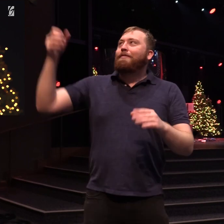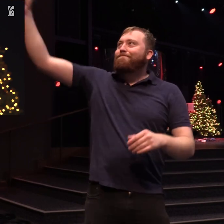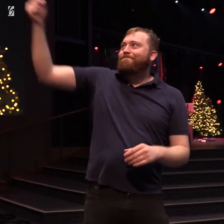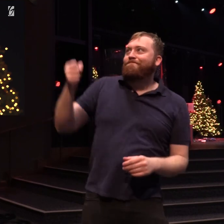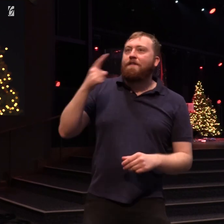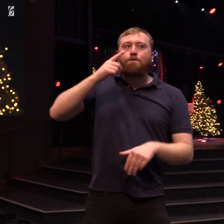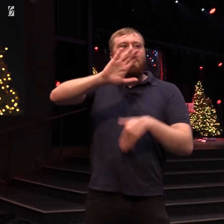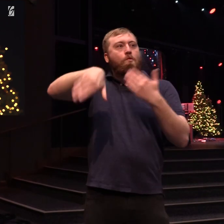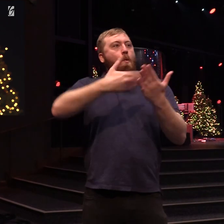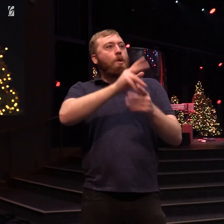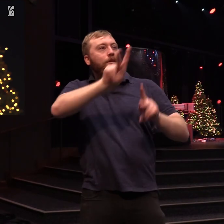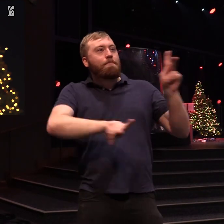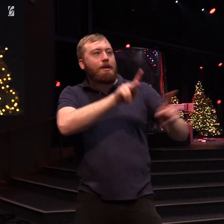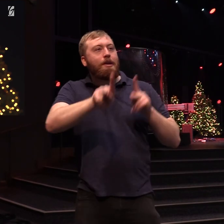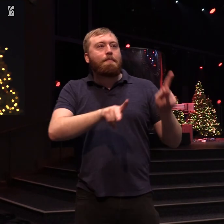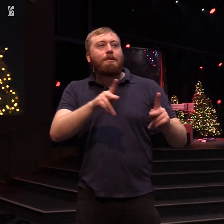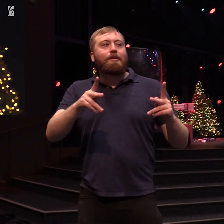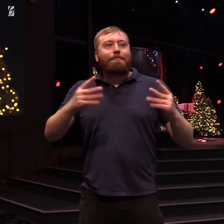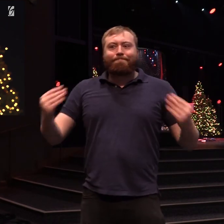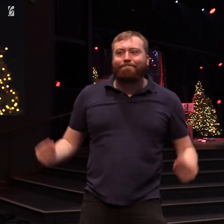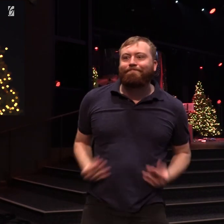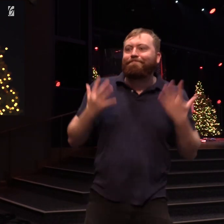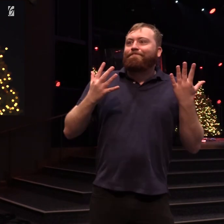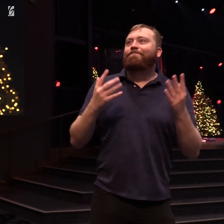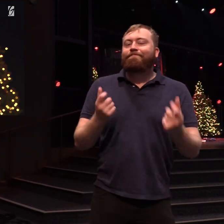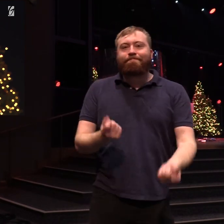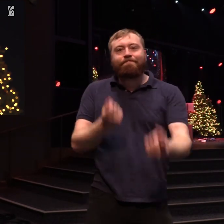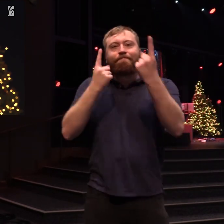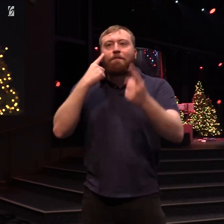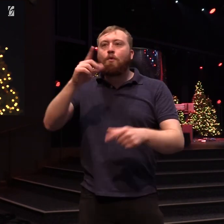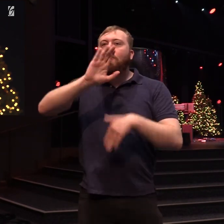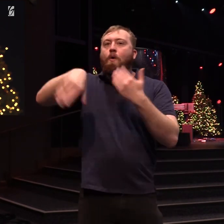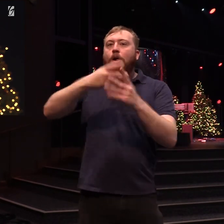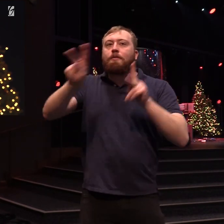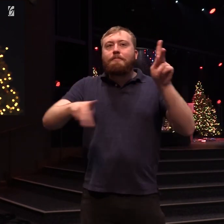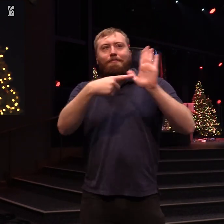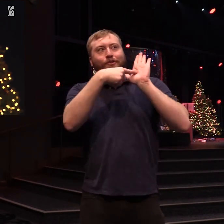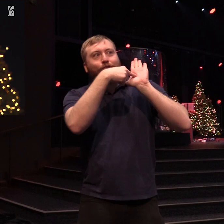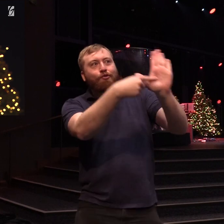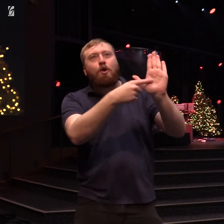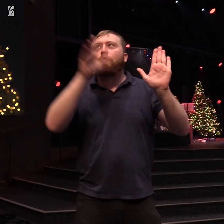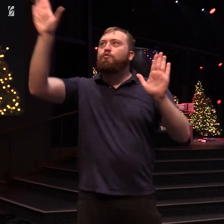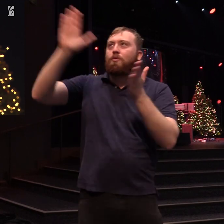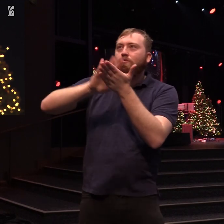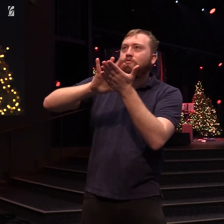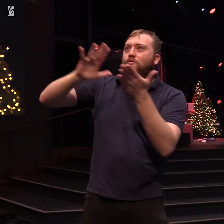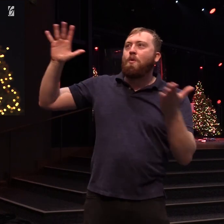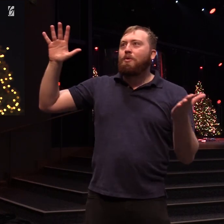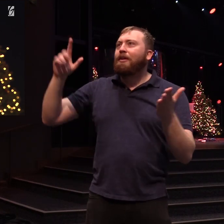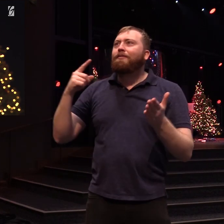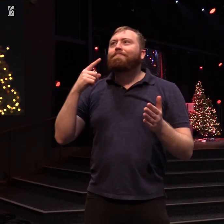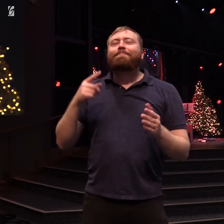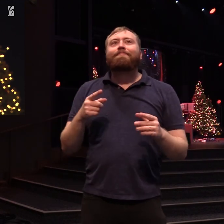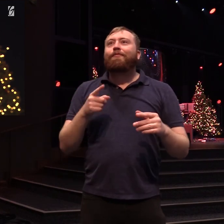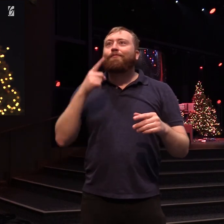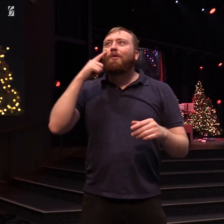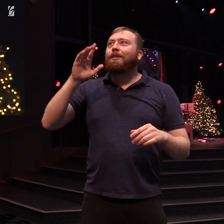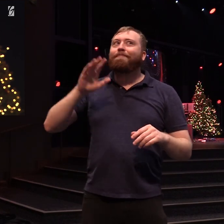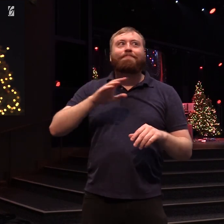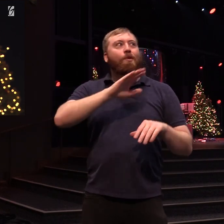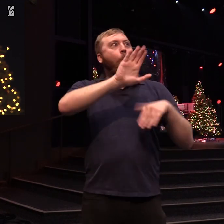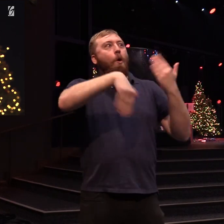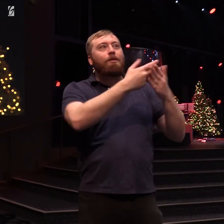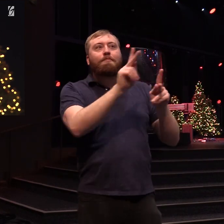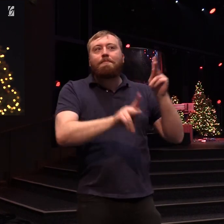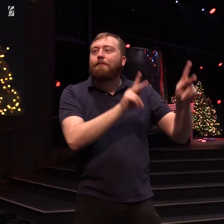light for revelation to the Gentiles and the glory of your people Israel." Unlike Joseph and Mary, Simeon did